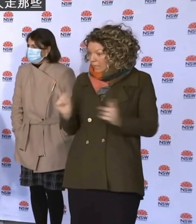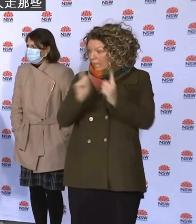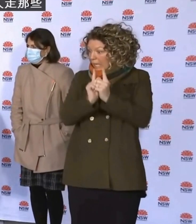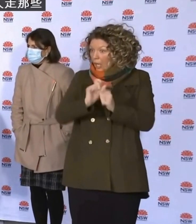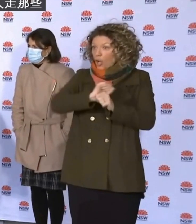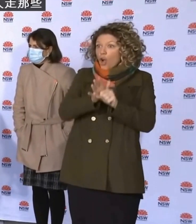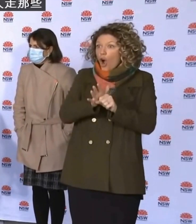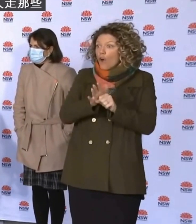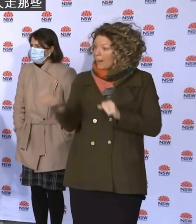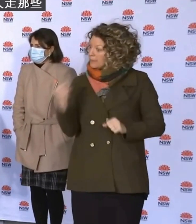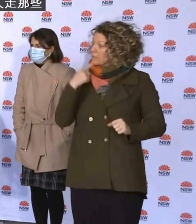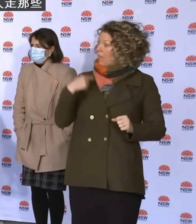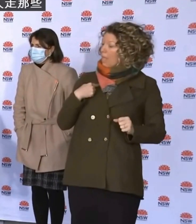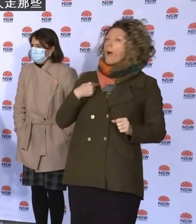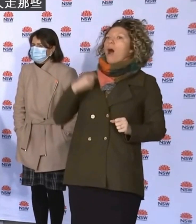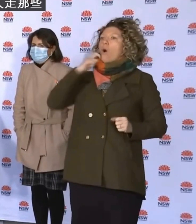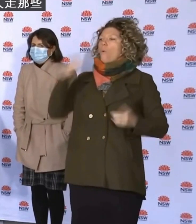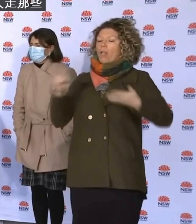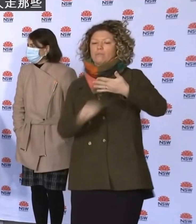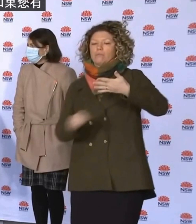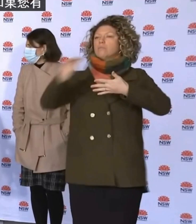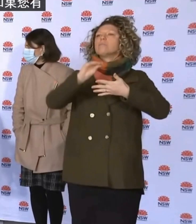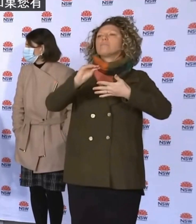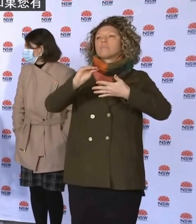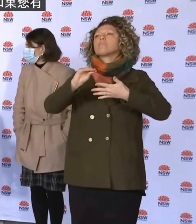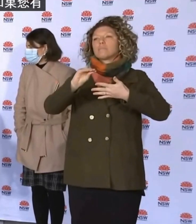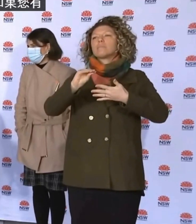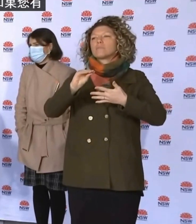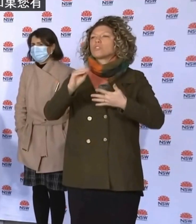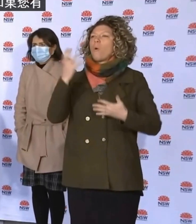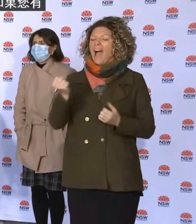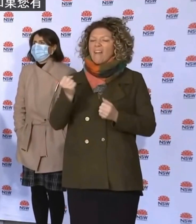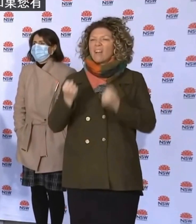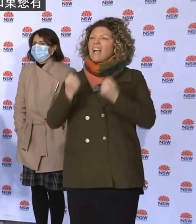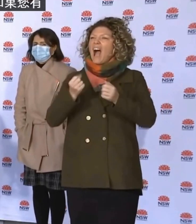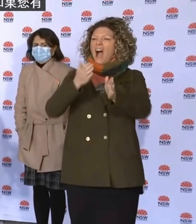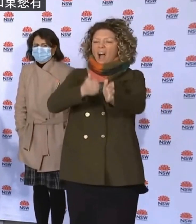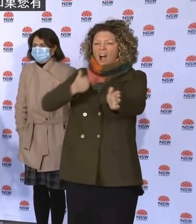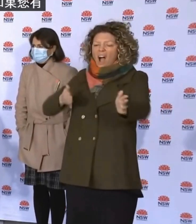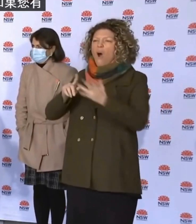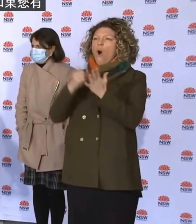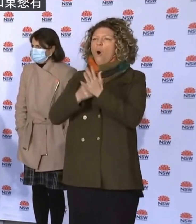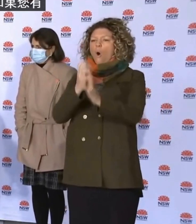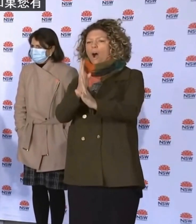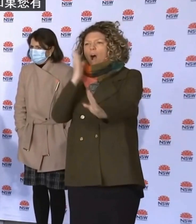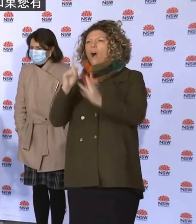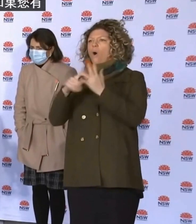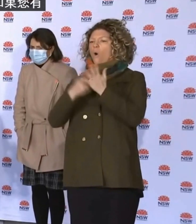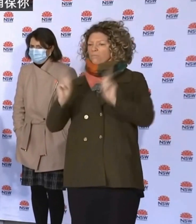make yourself known. There should be people walking those queues too and asking you about those issues. If you've